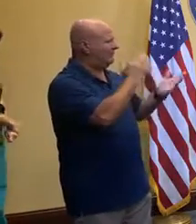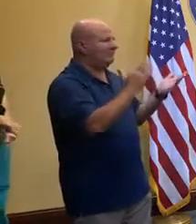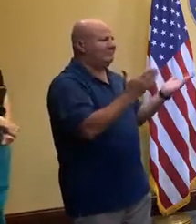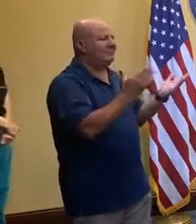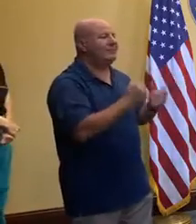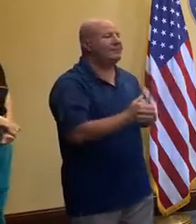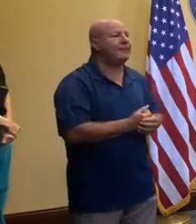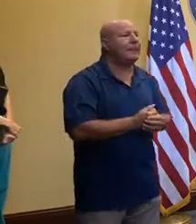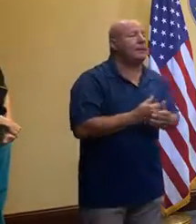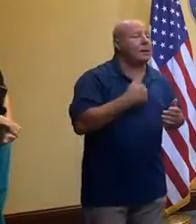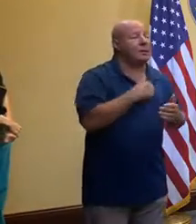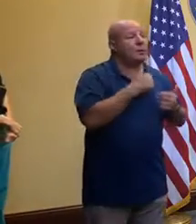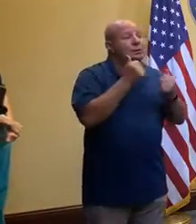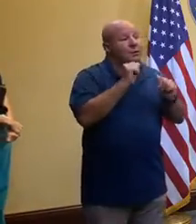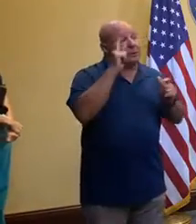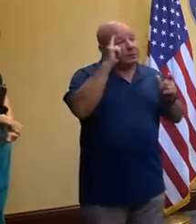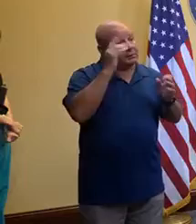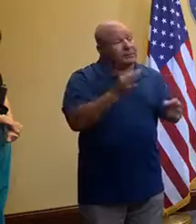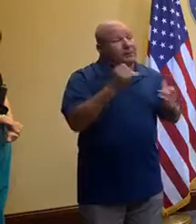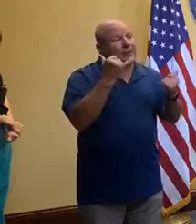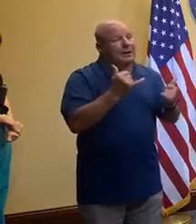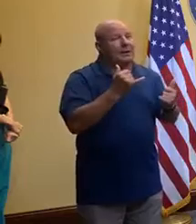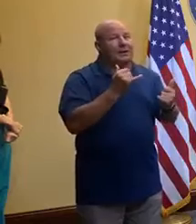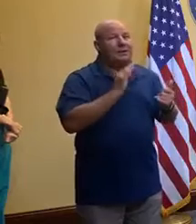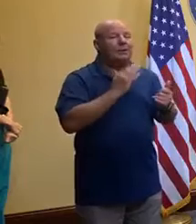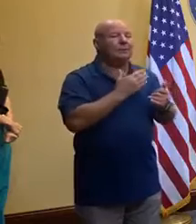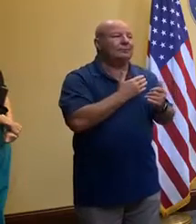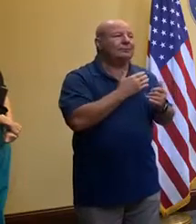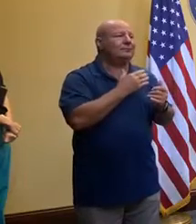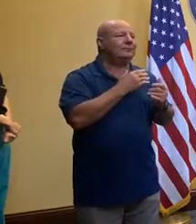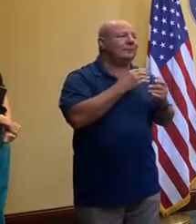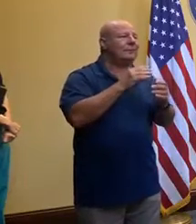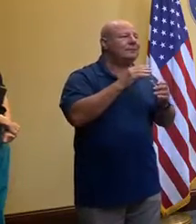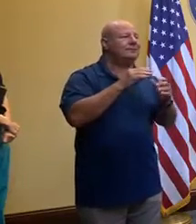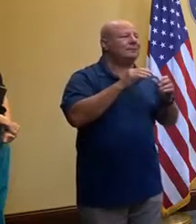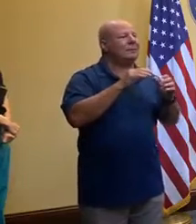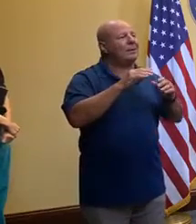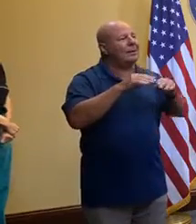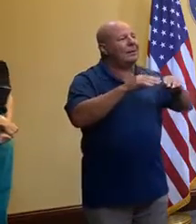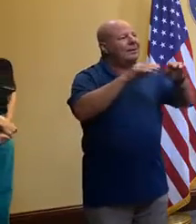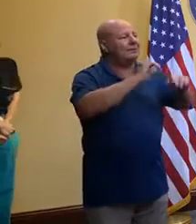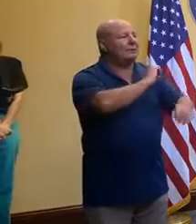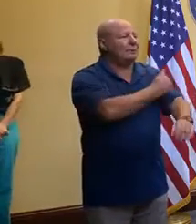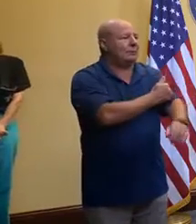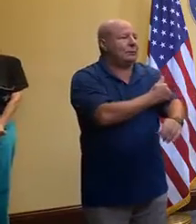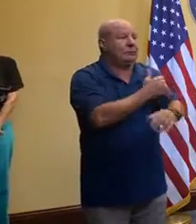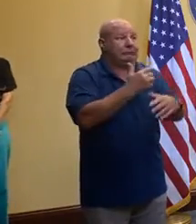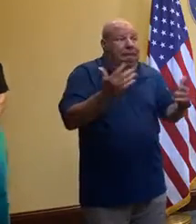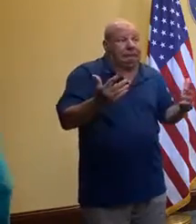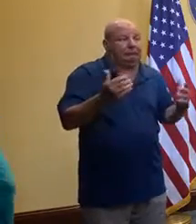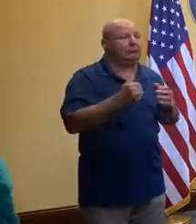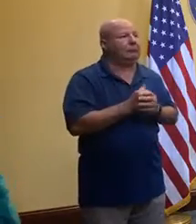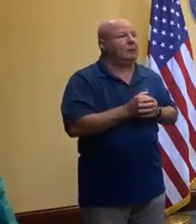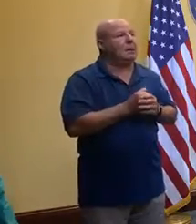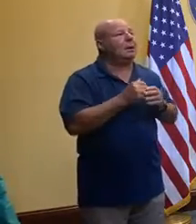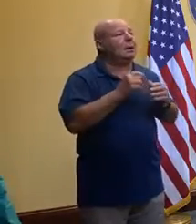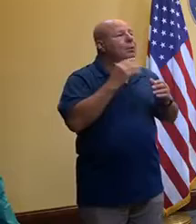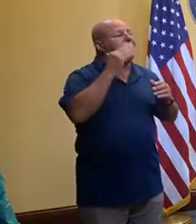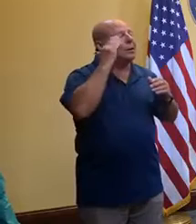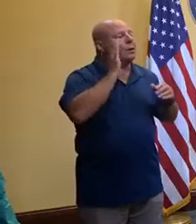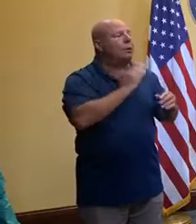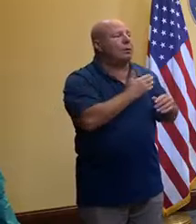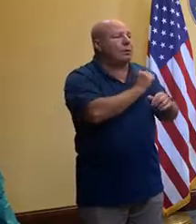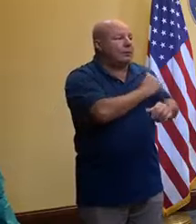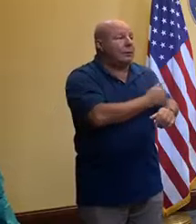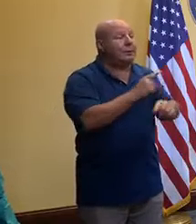what our jurisdiction, really we know what our jurisdiction is or our levels of authority, but if there is an opportunity